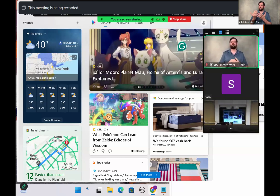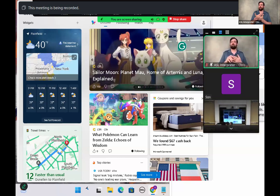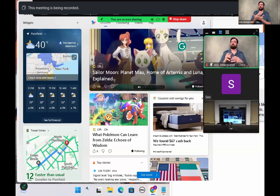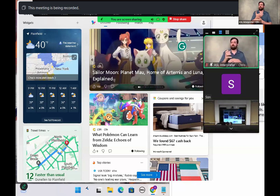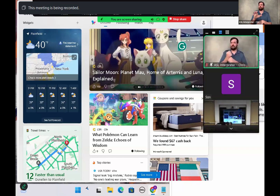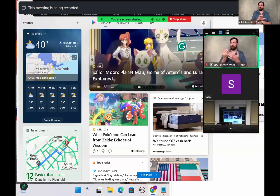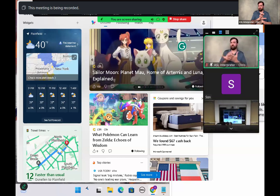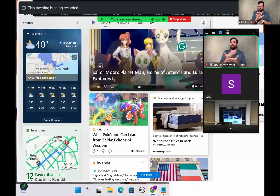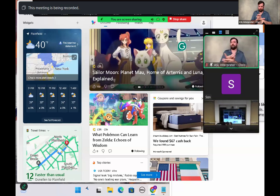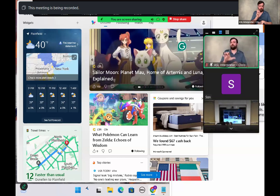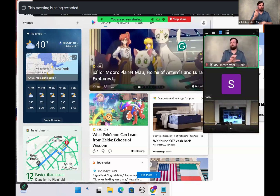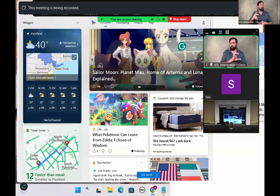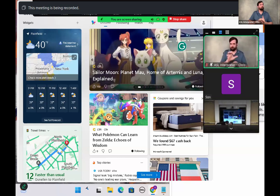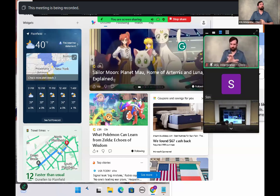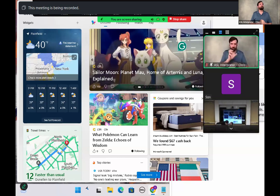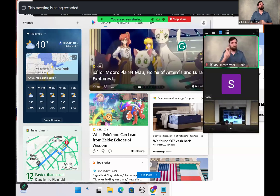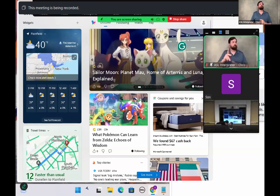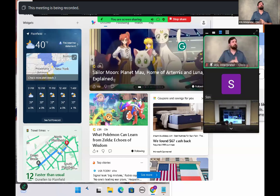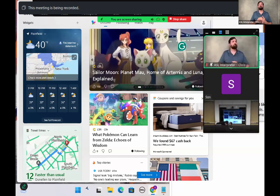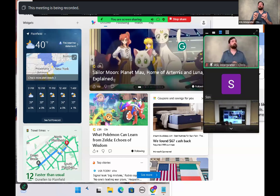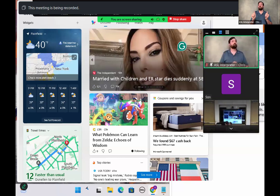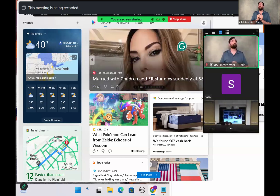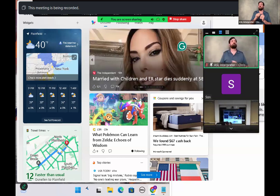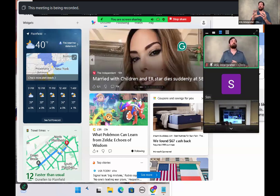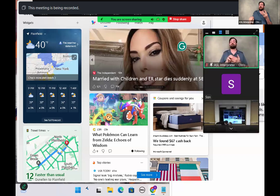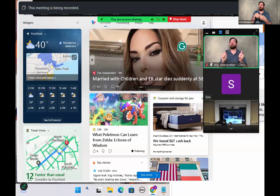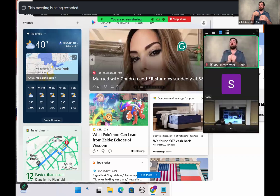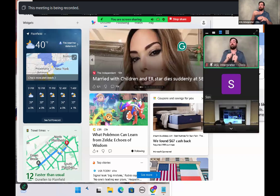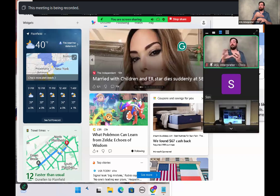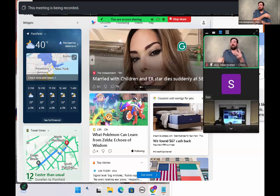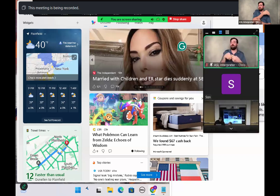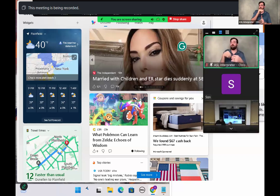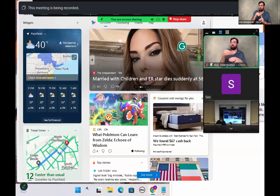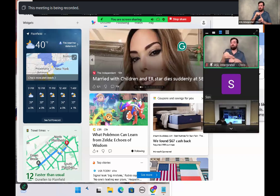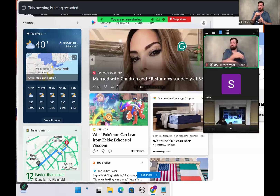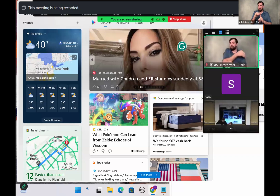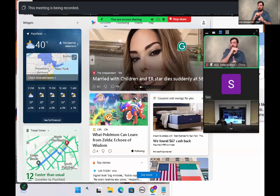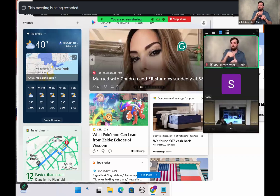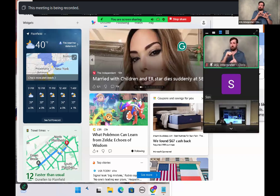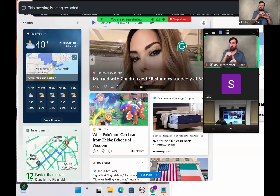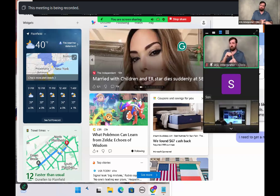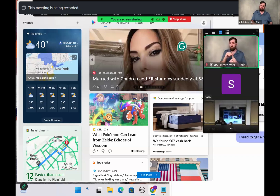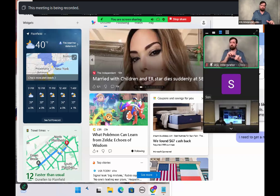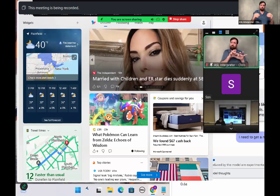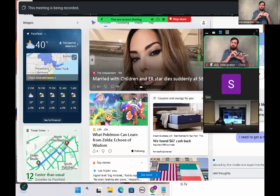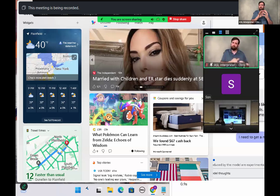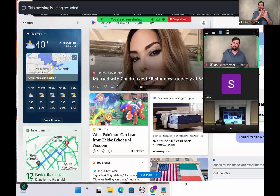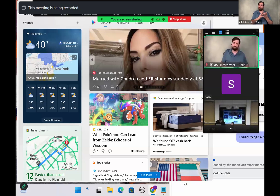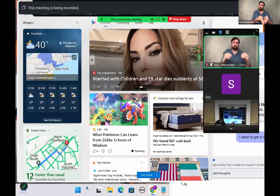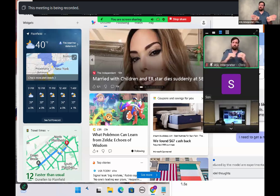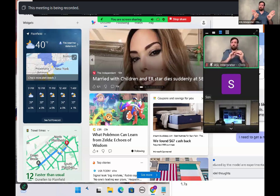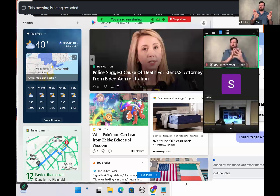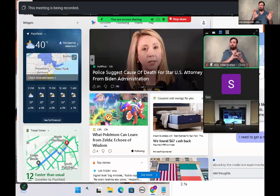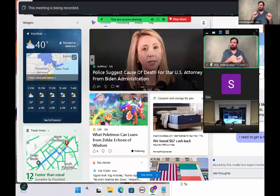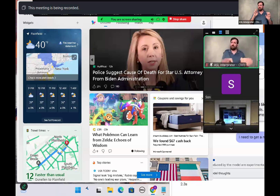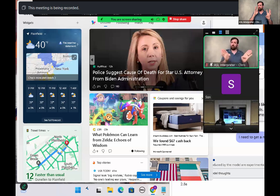so run leftward 0 with let's see with that pre-prompt and me just putting something a little more generic, enter what it can come up